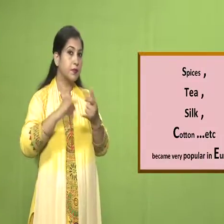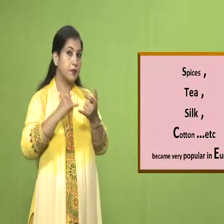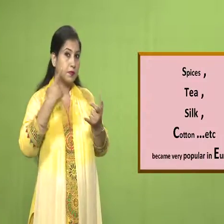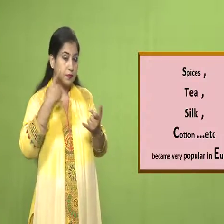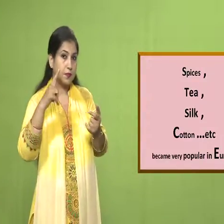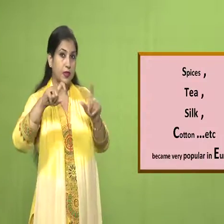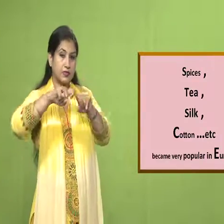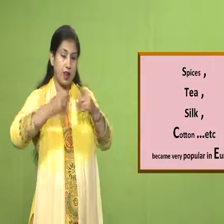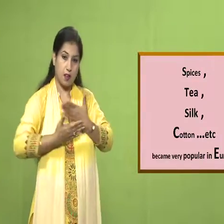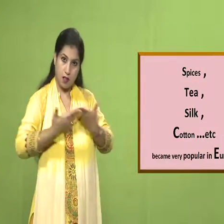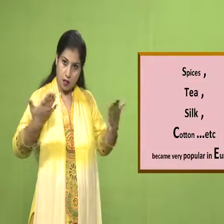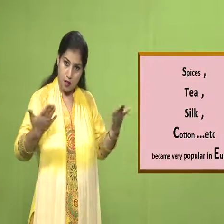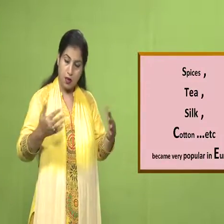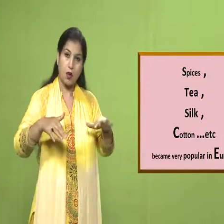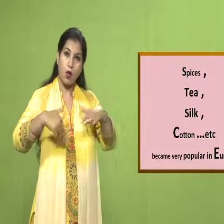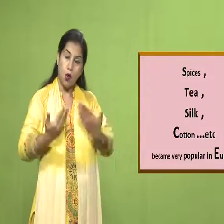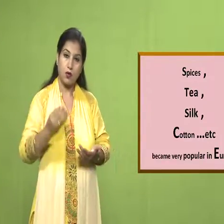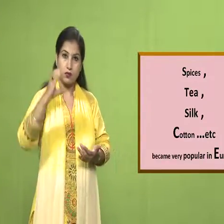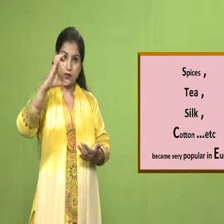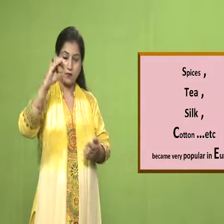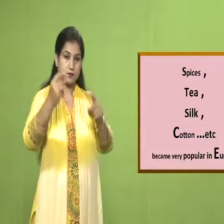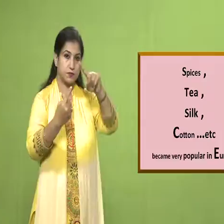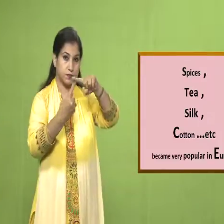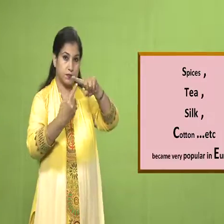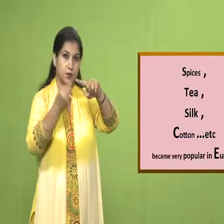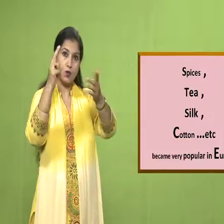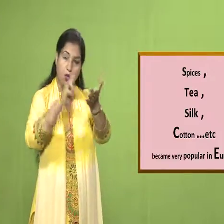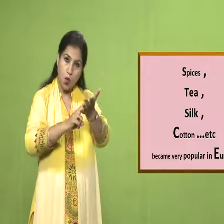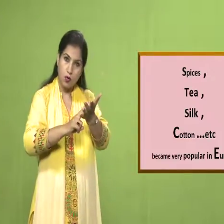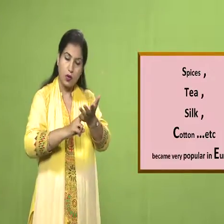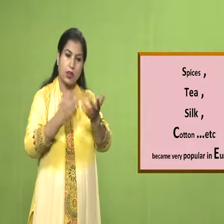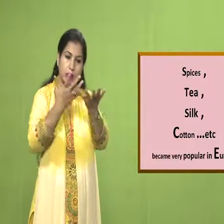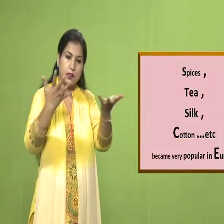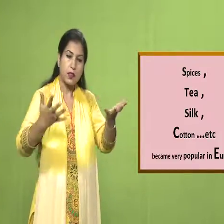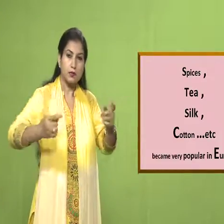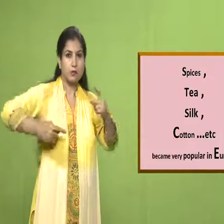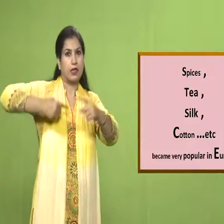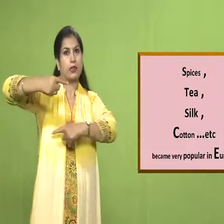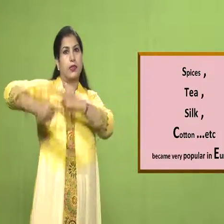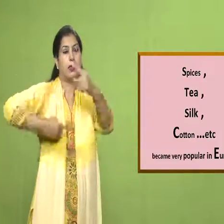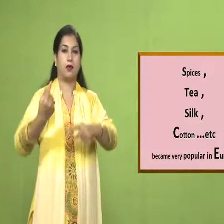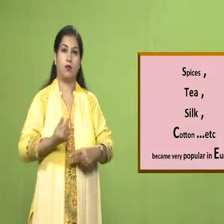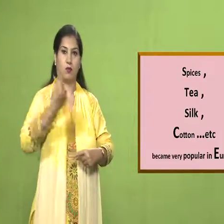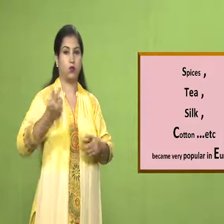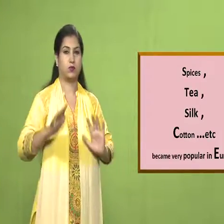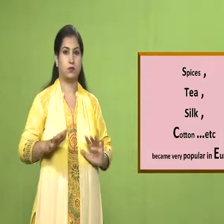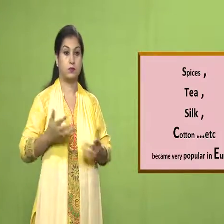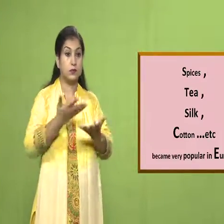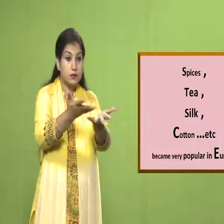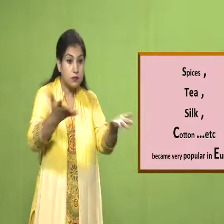cotton, all these things of daily use. These items